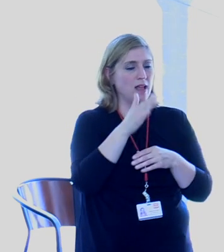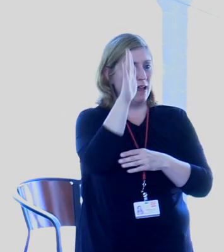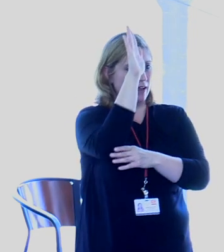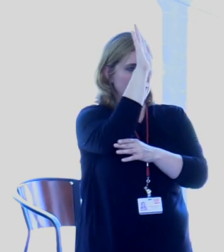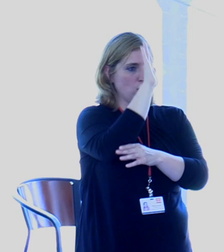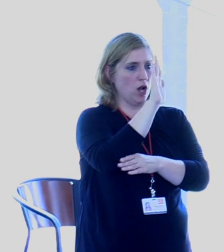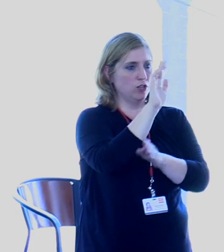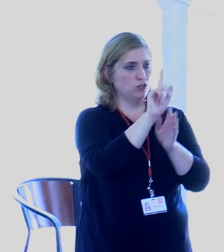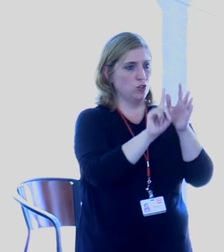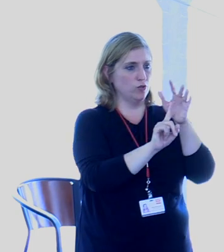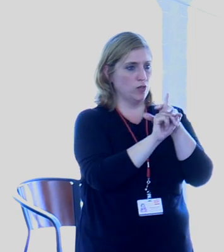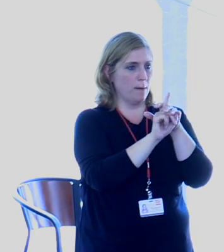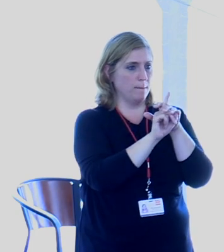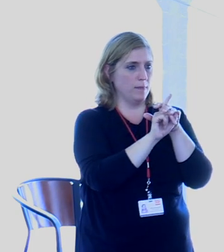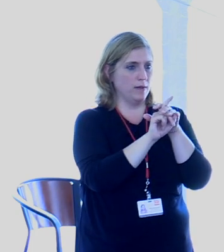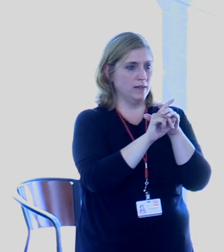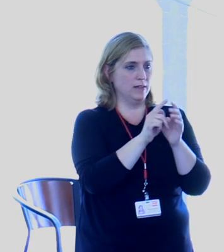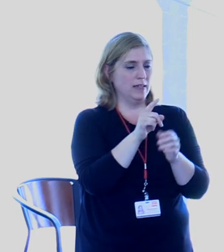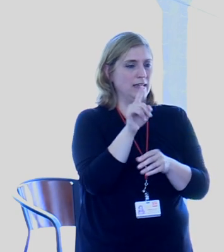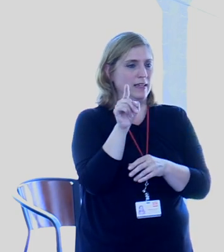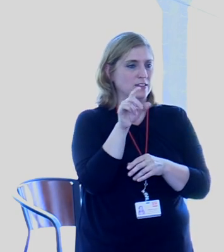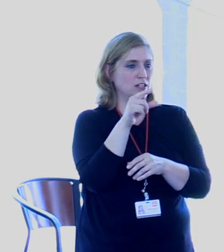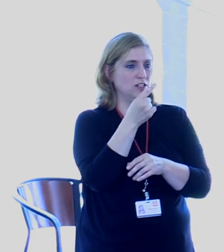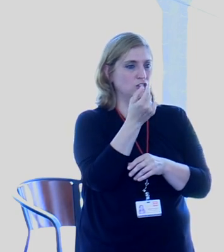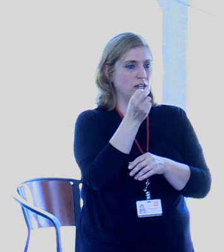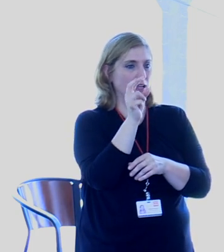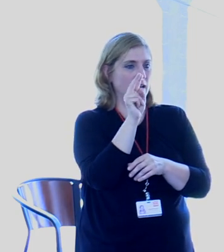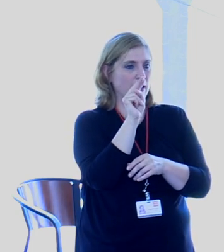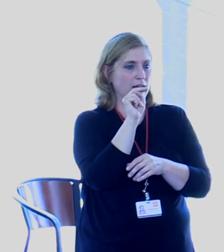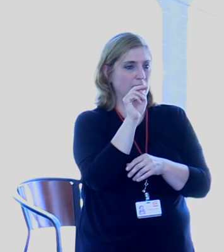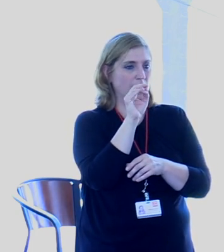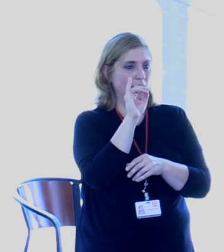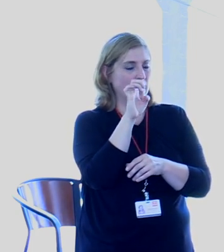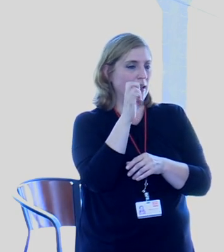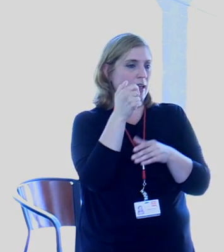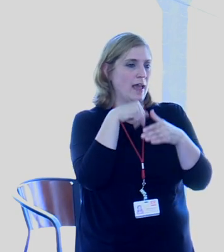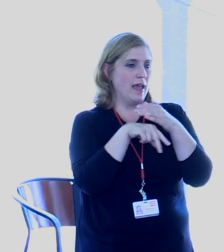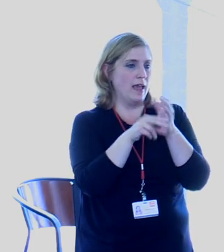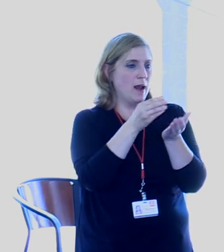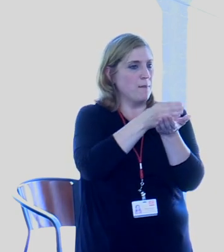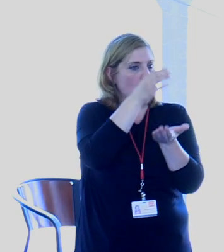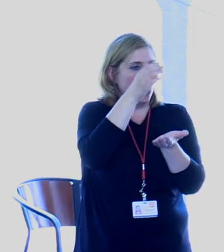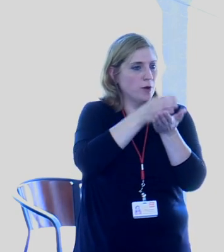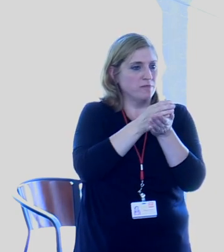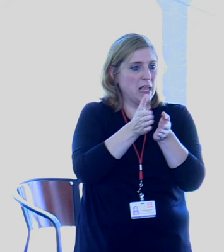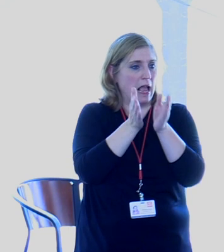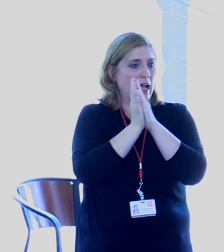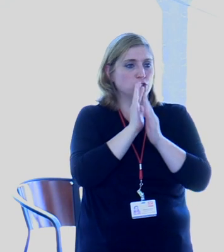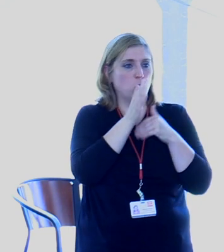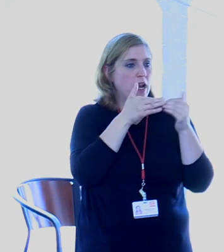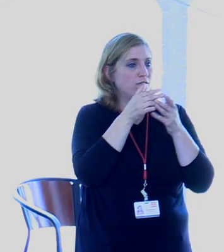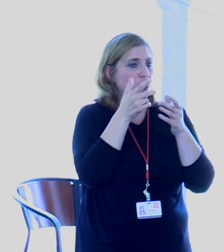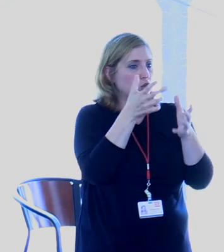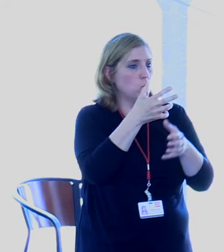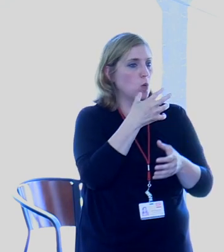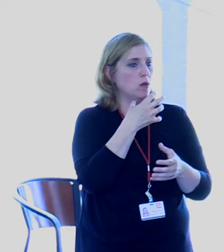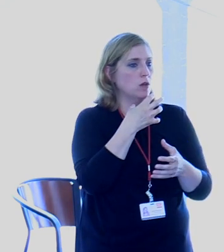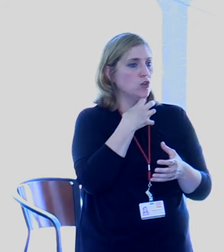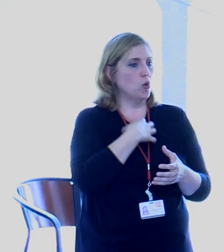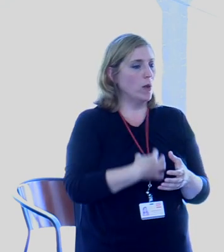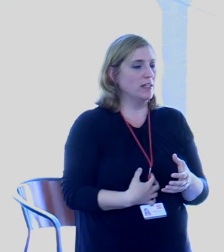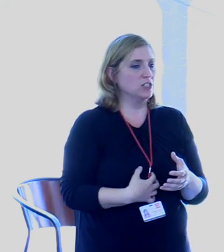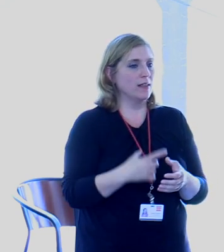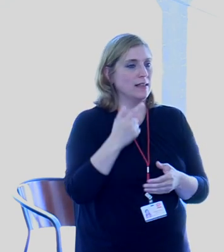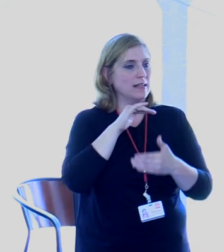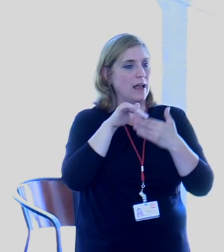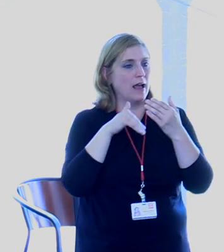God shows up as a genie in a bottle. And he says to Solomon, ask whatever you wish. This is how the prayer